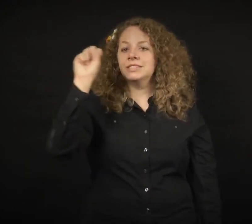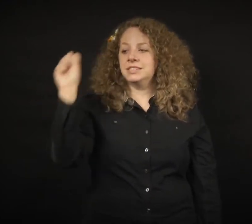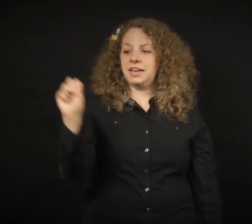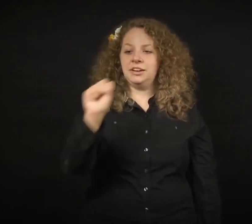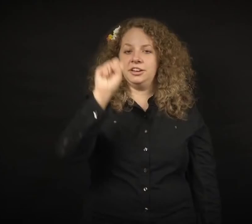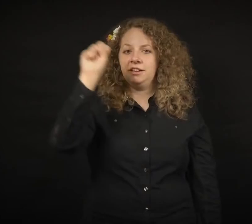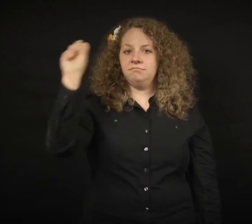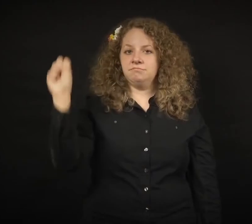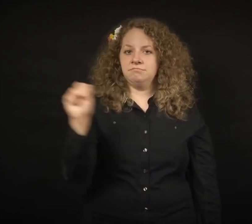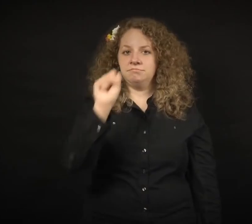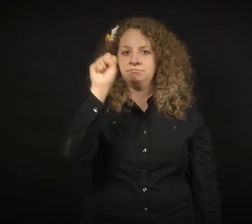Saturday